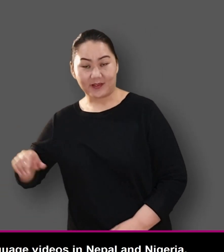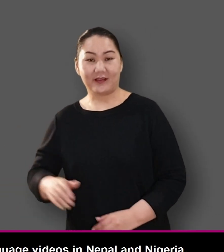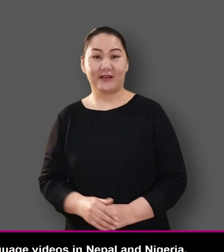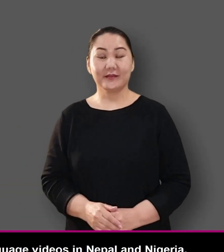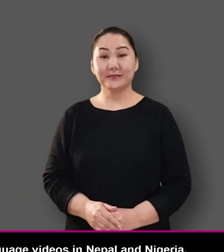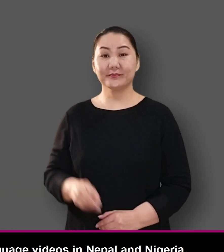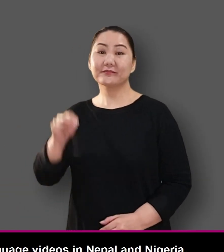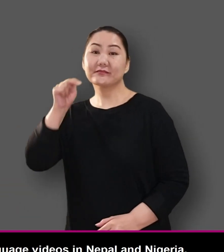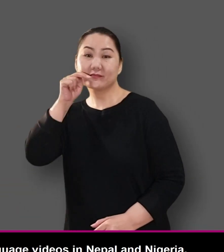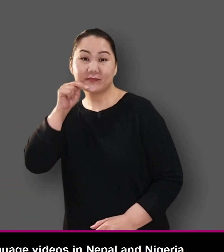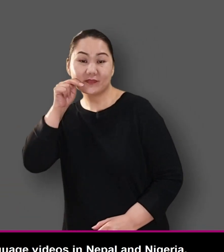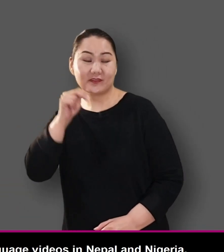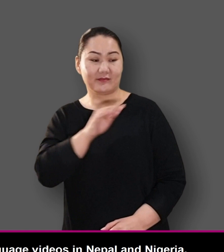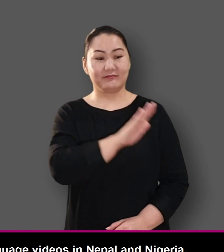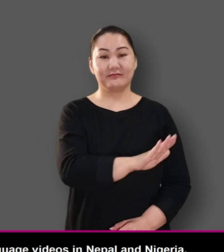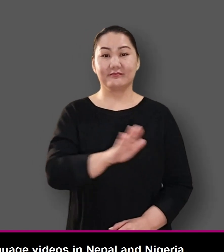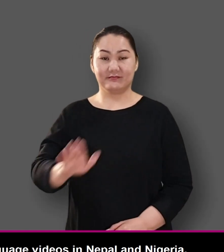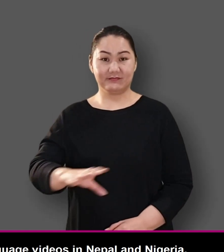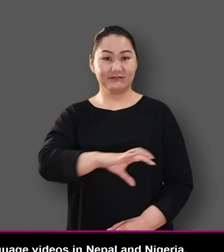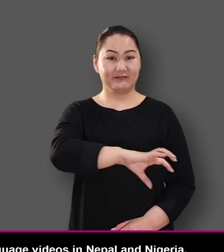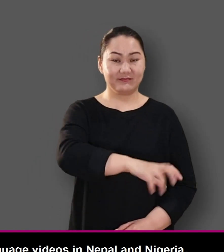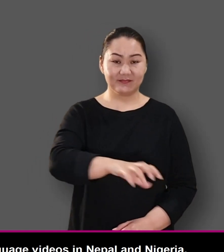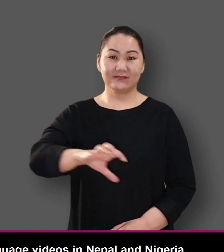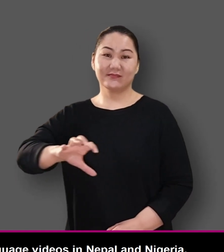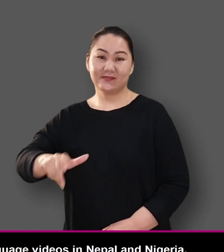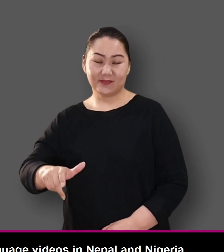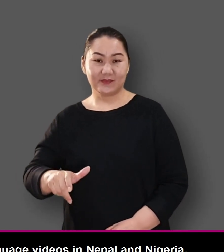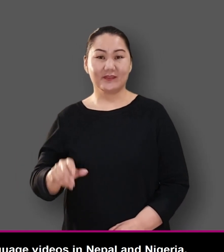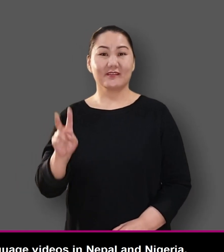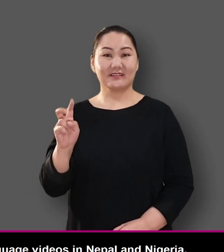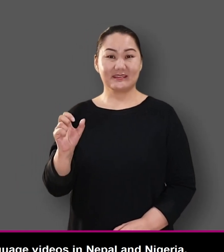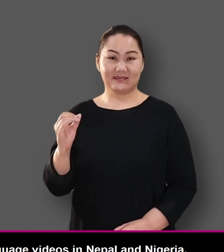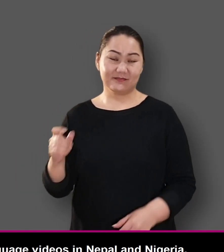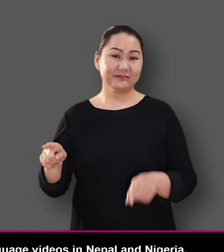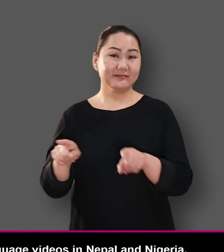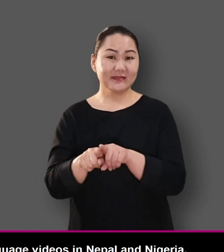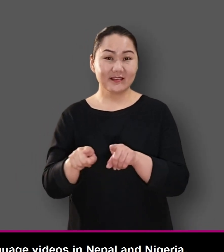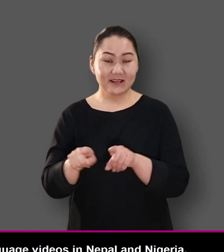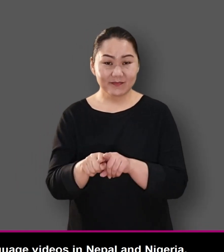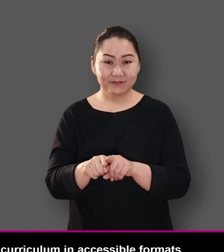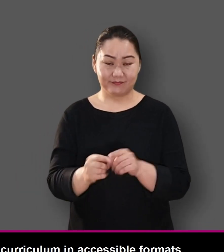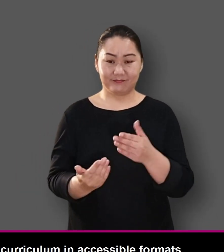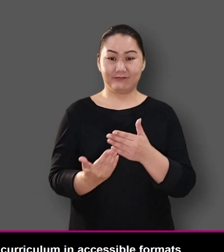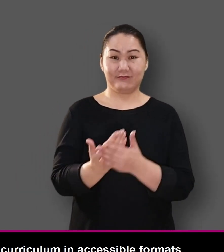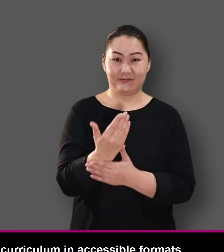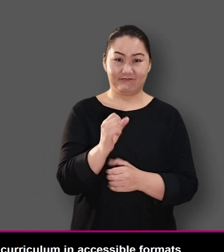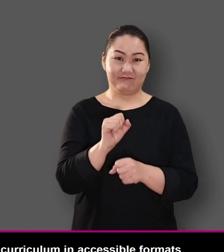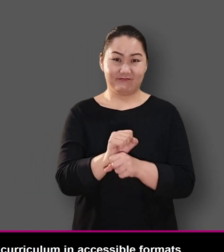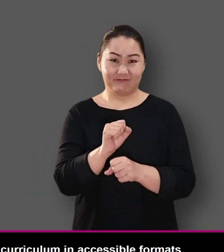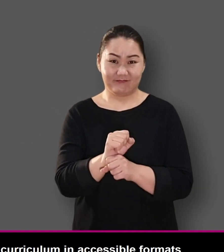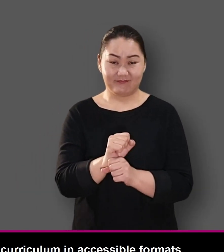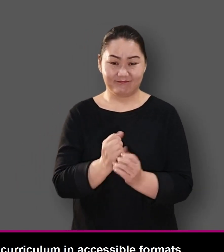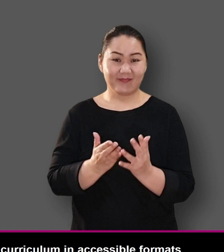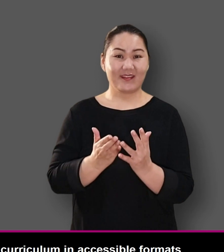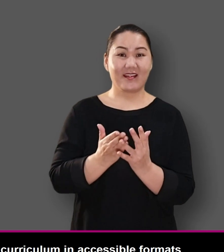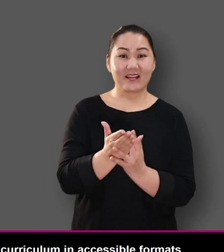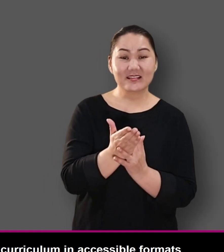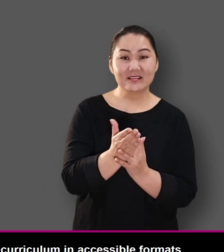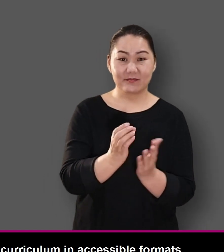as in self-learning sign language videos in Nepal and Nigeria, We will design and develop